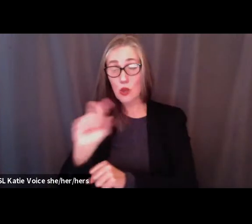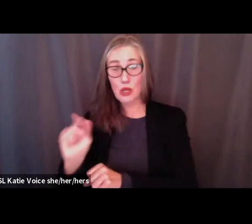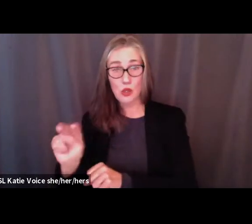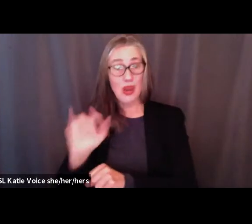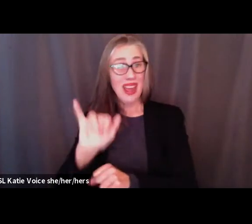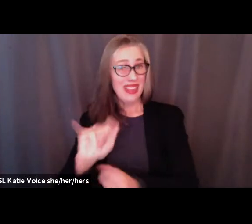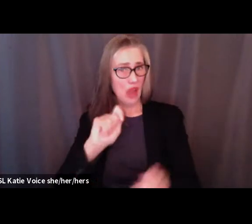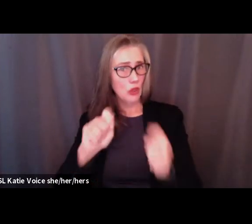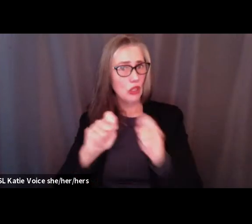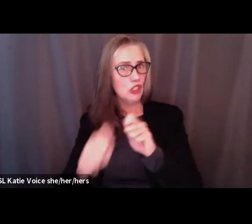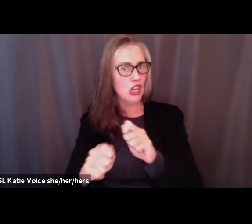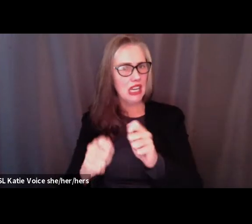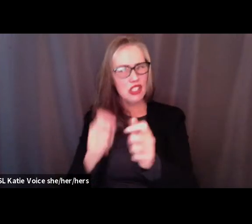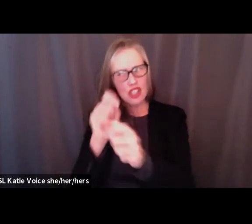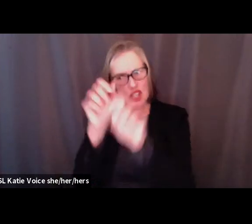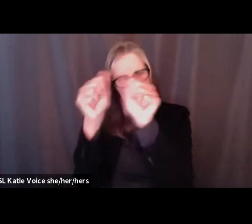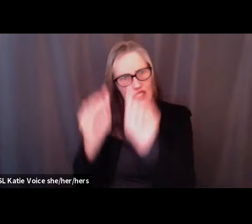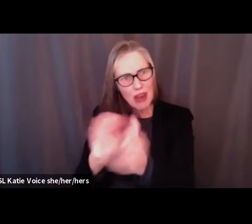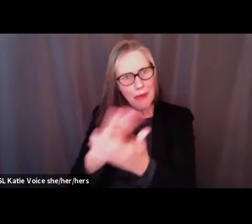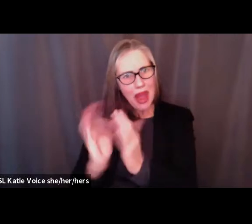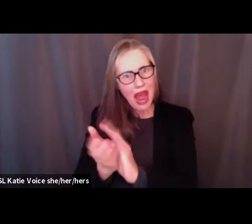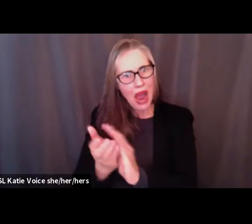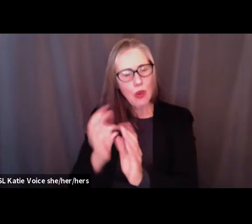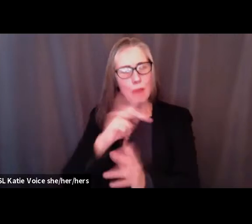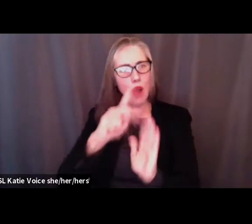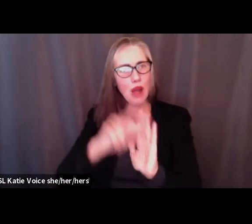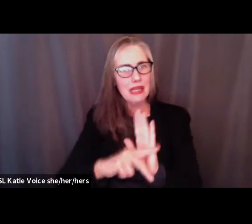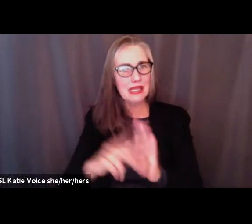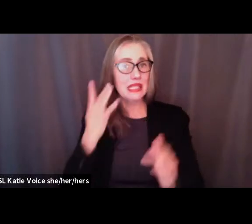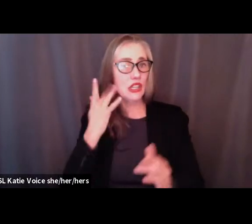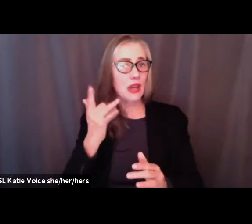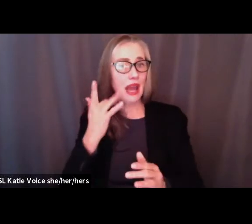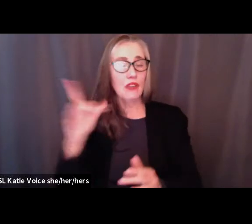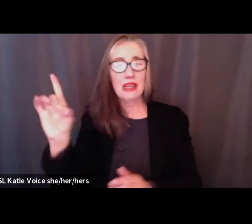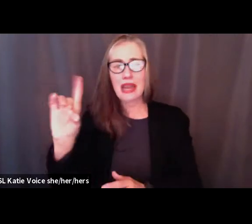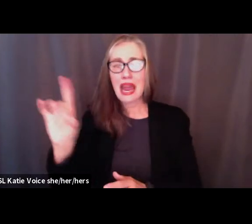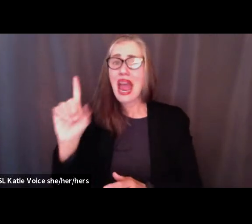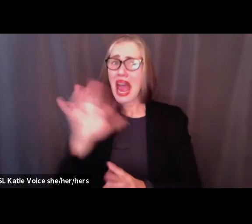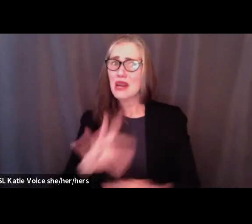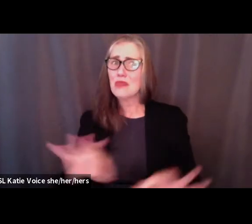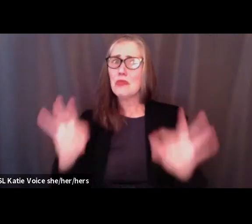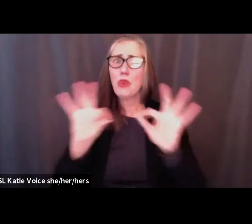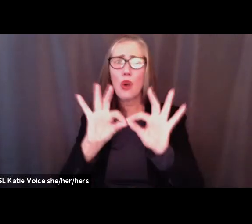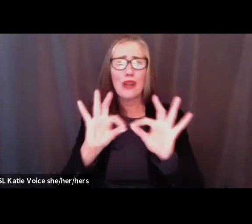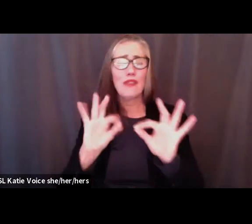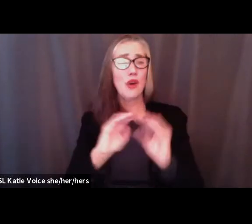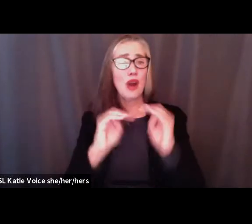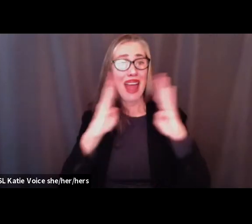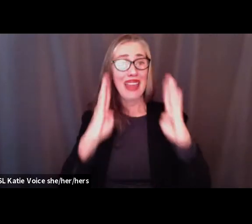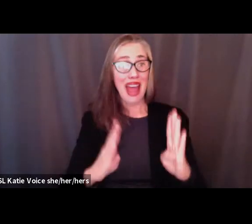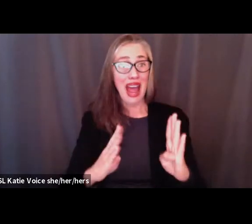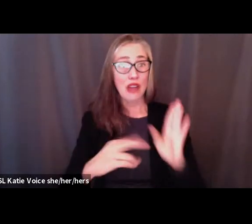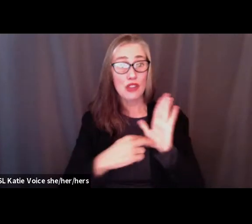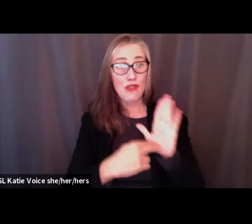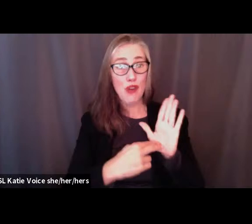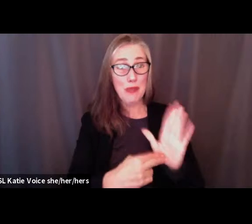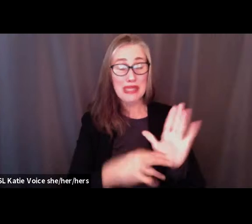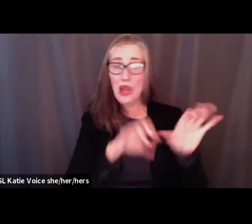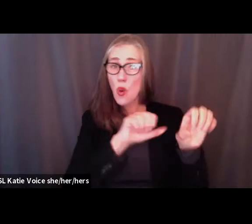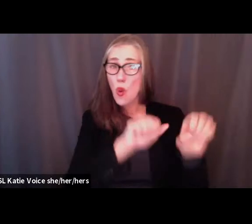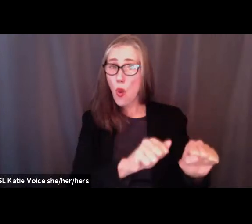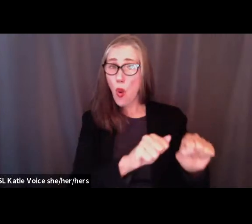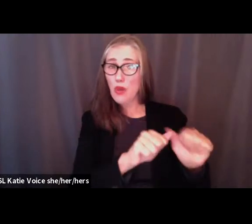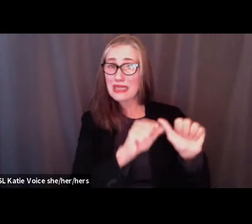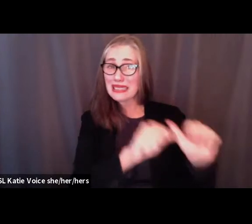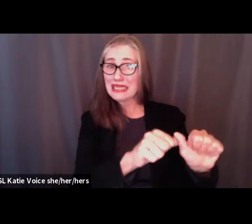leaders in California, and will also, of course, be pivotal in holding our majority in the House of Representatives. Once again, California